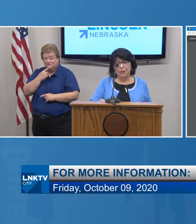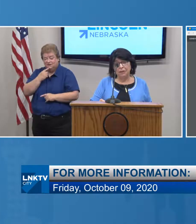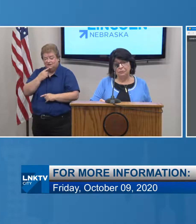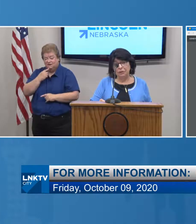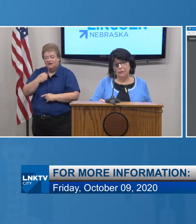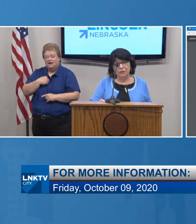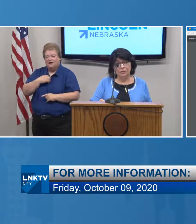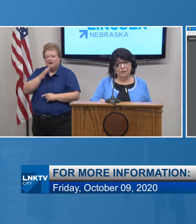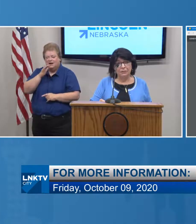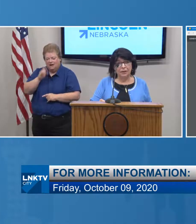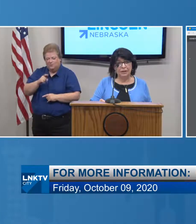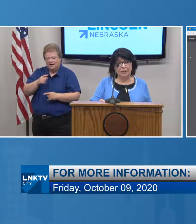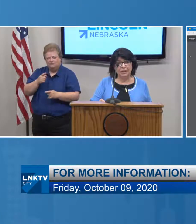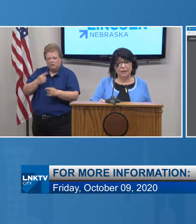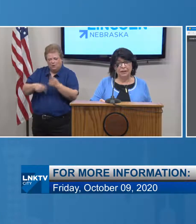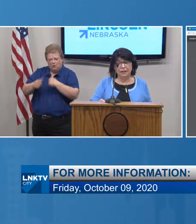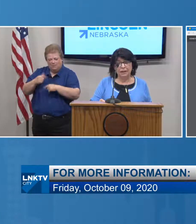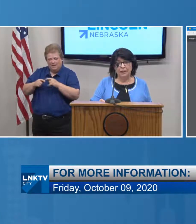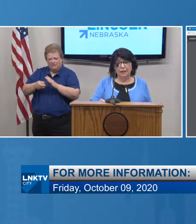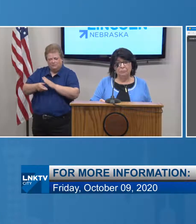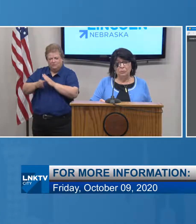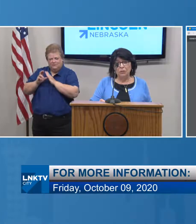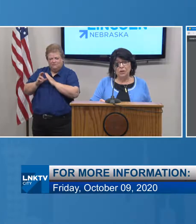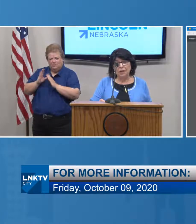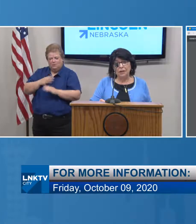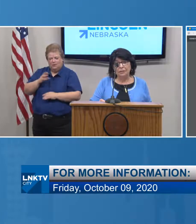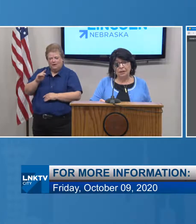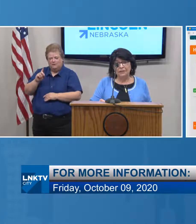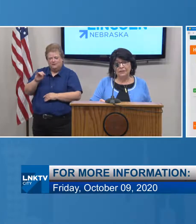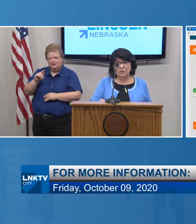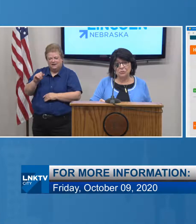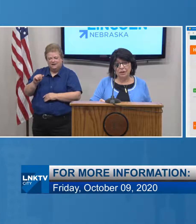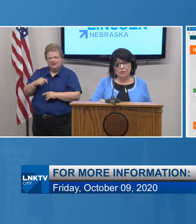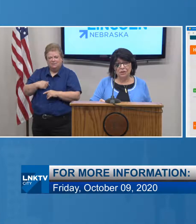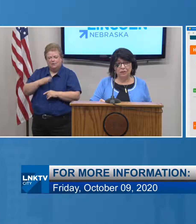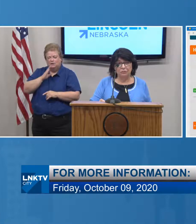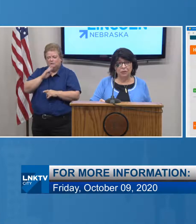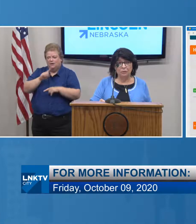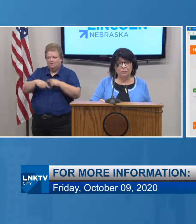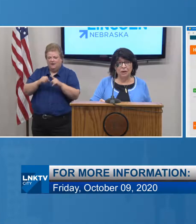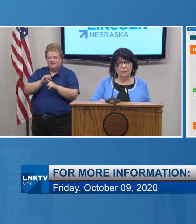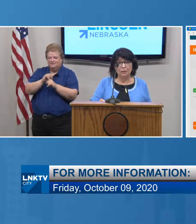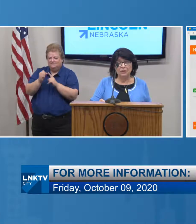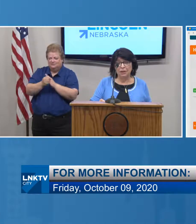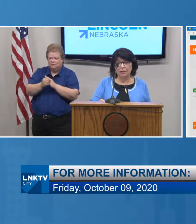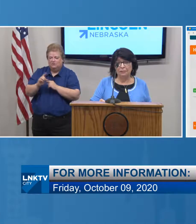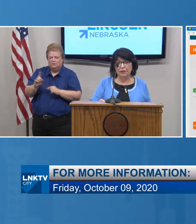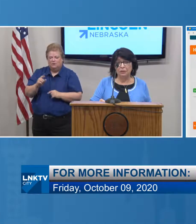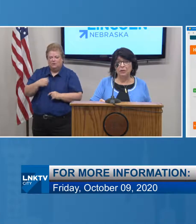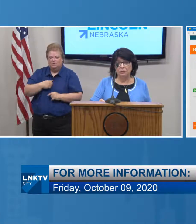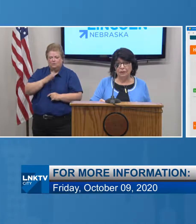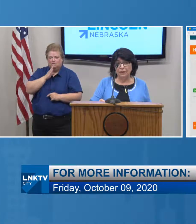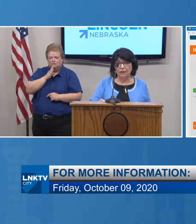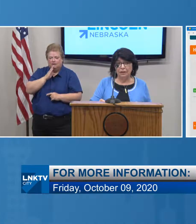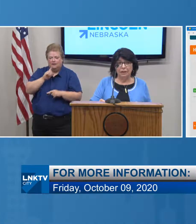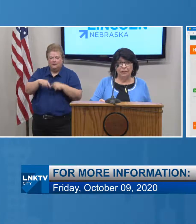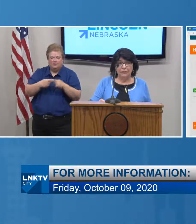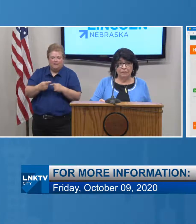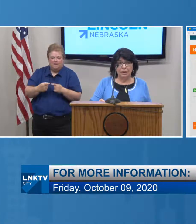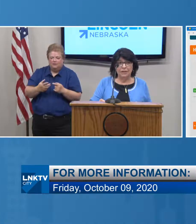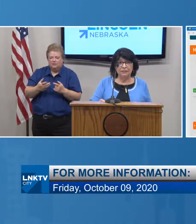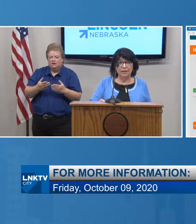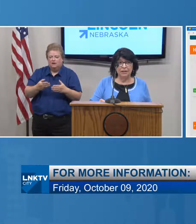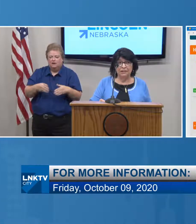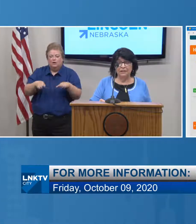go back and review some of the data again. But we're talking about a situation where we're probably talking about closing